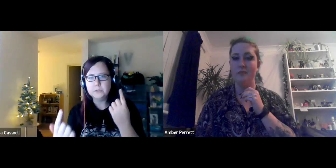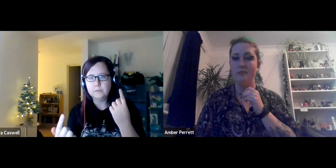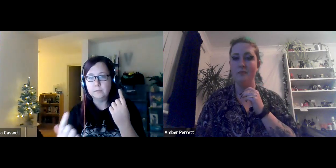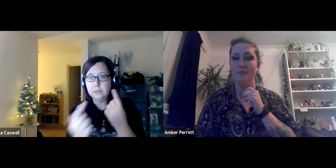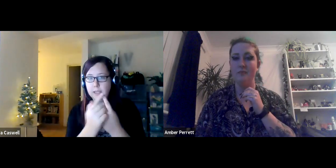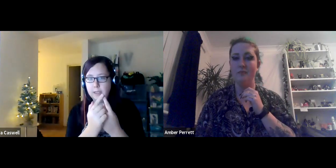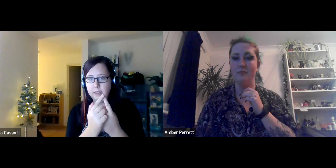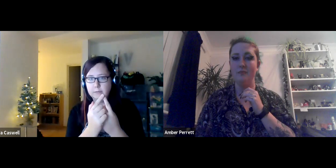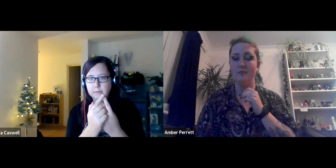near